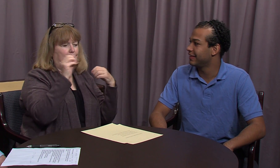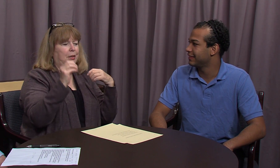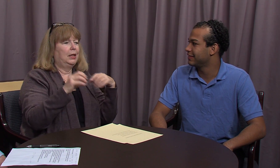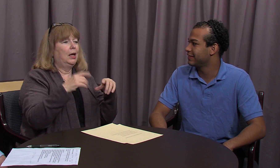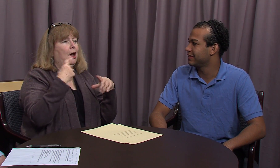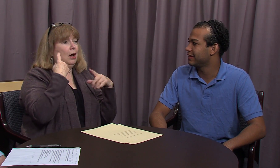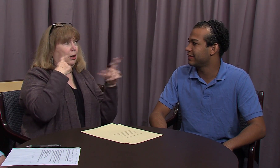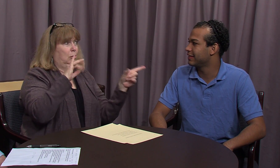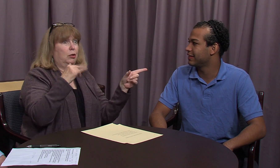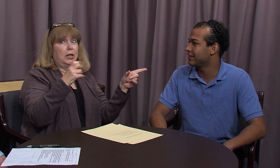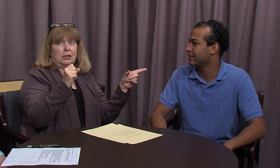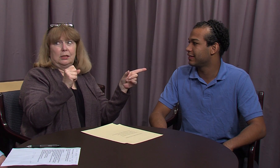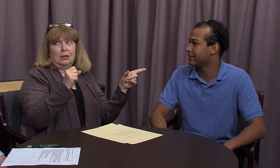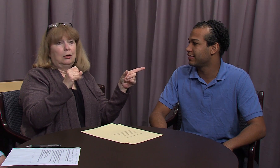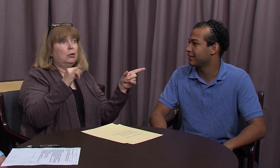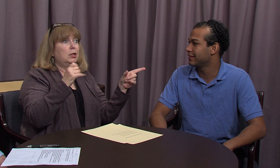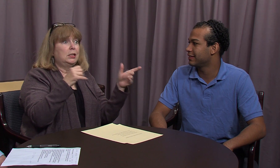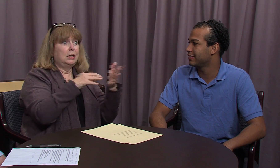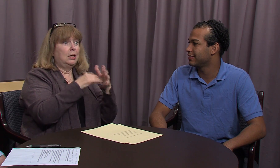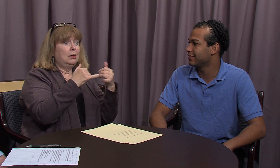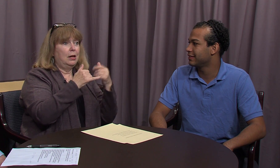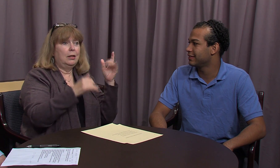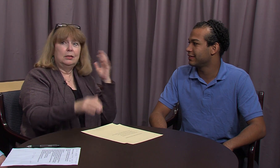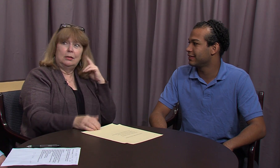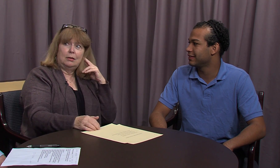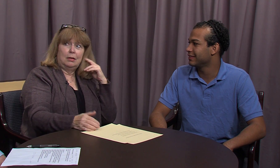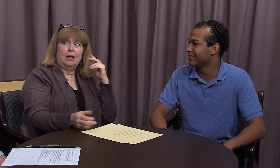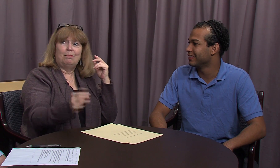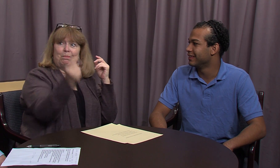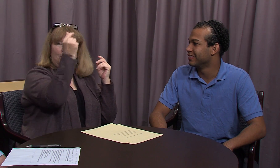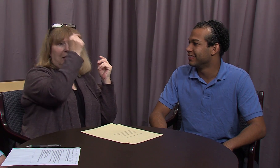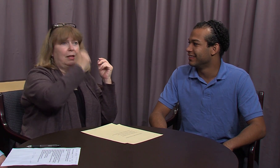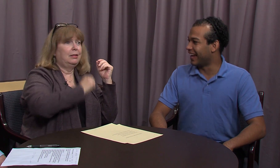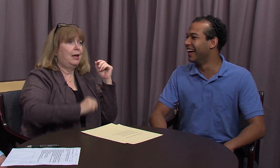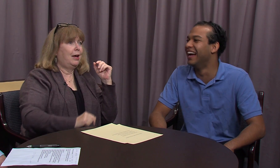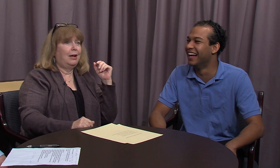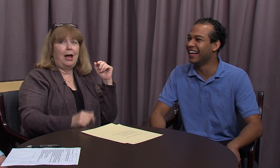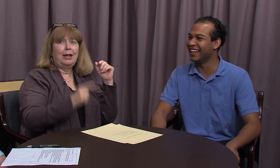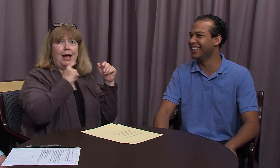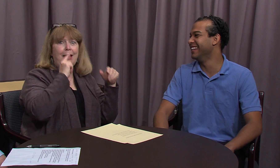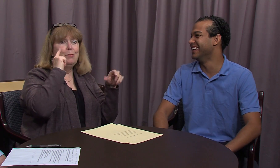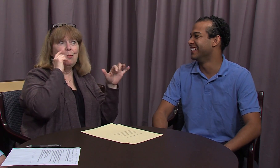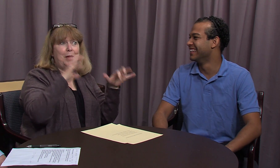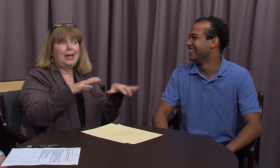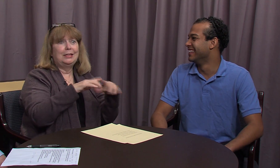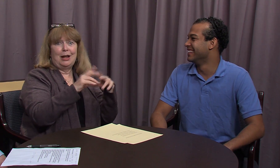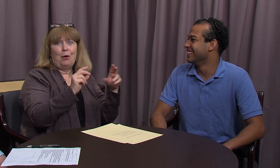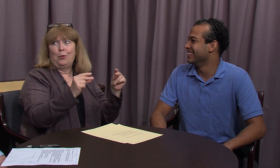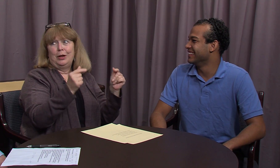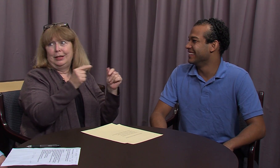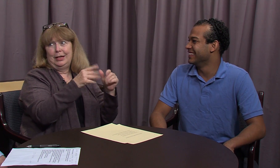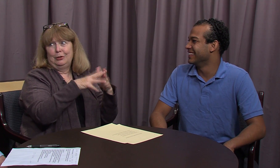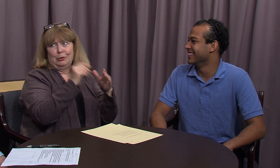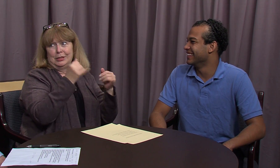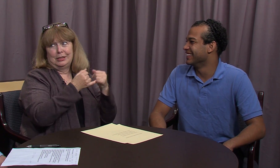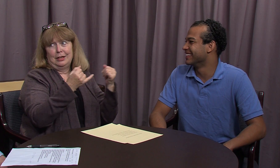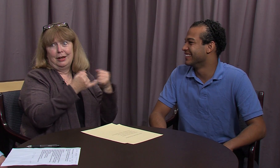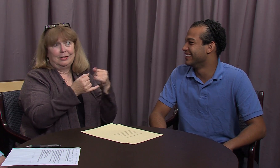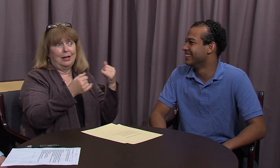company. Chris studying lines like that. I am amazed at how quickly he learns his lines. I